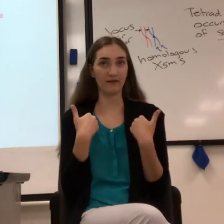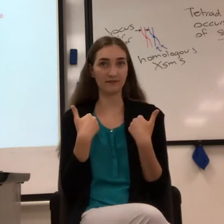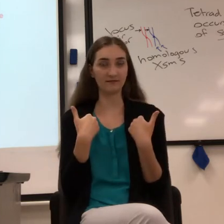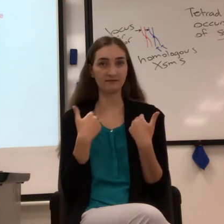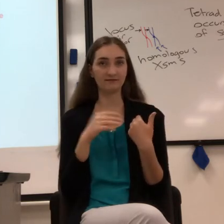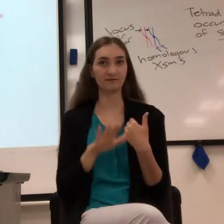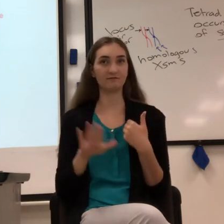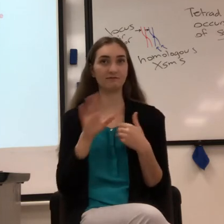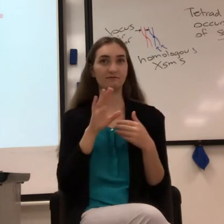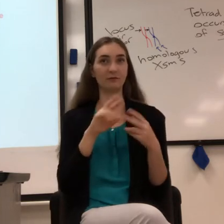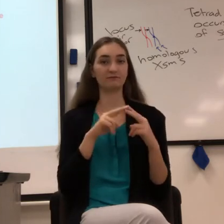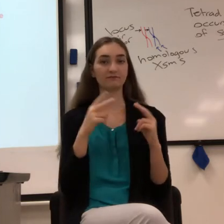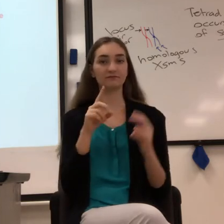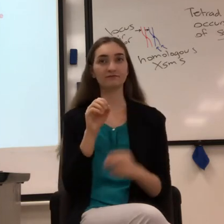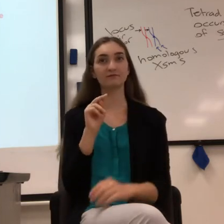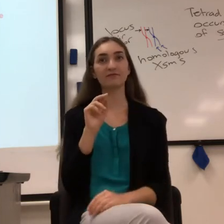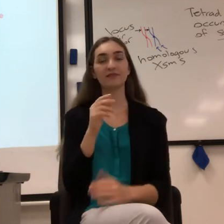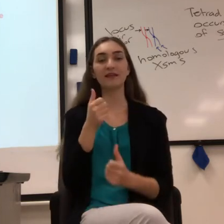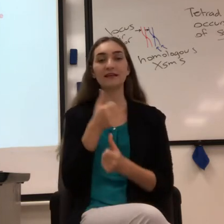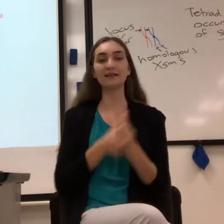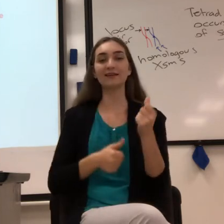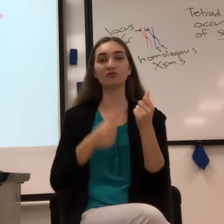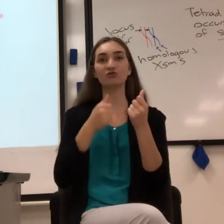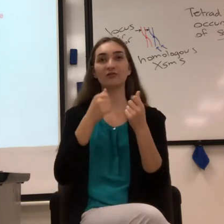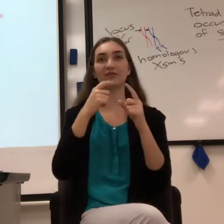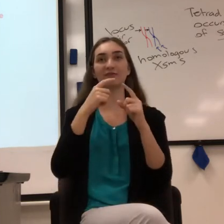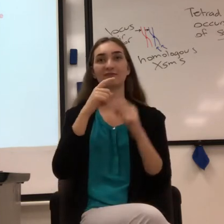What are each of these X's called again?